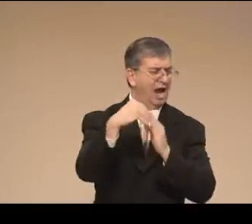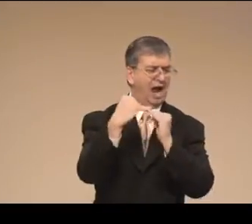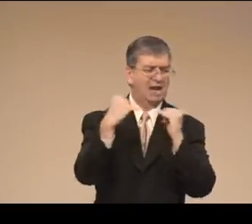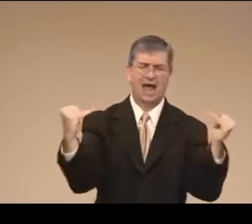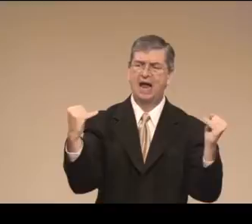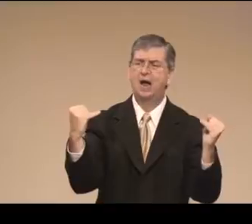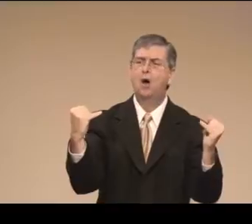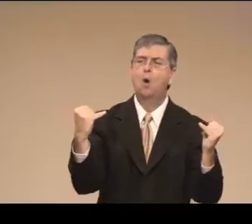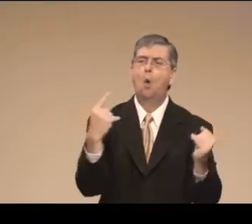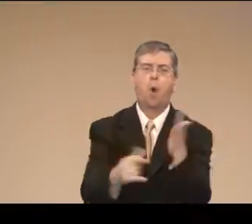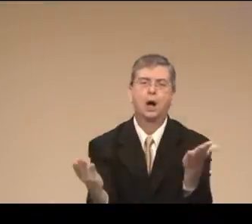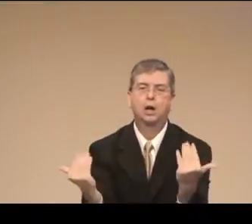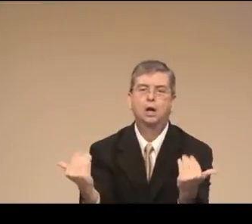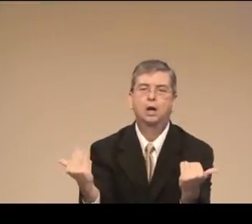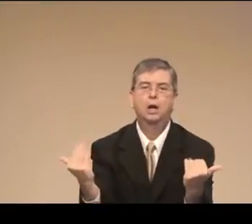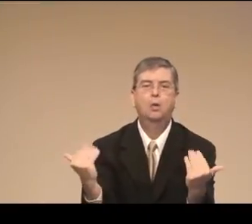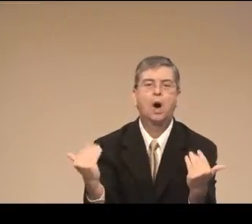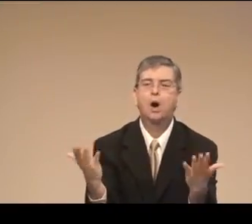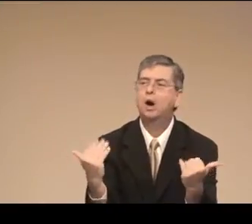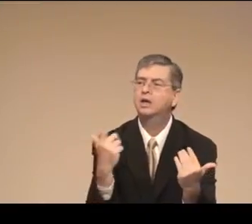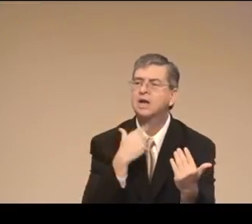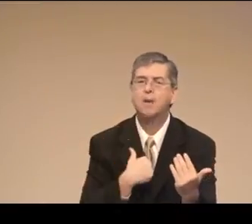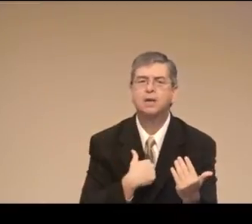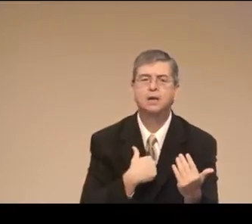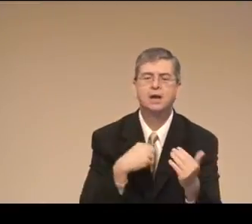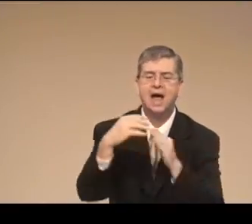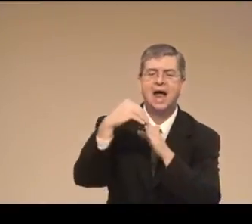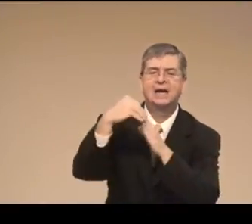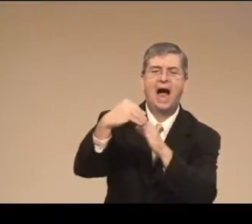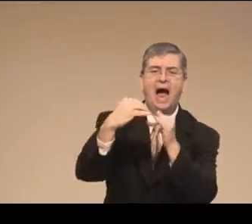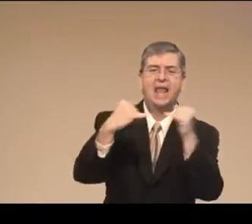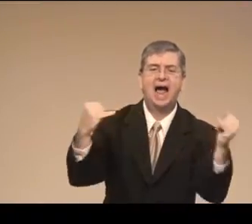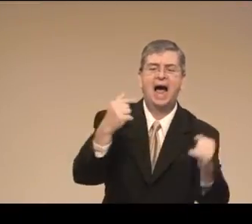So where's our lineage of leadership? What is it? Tell me.